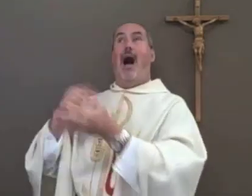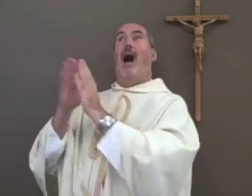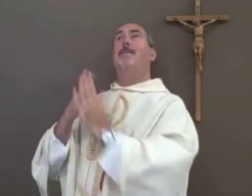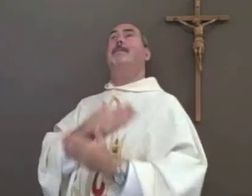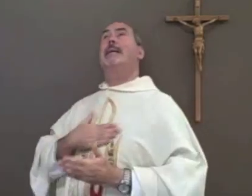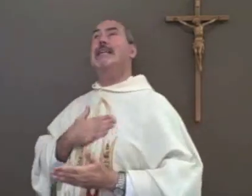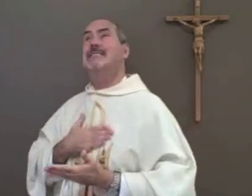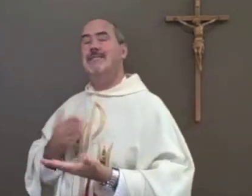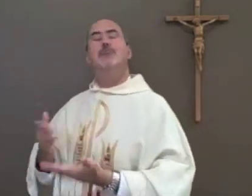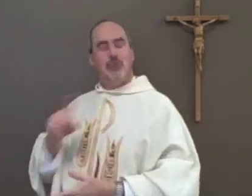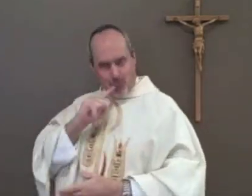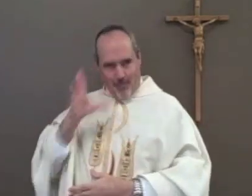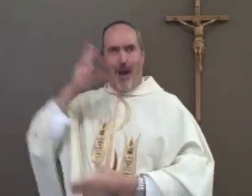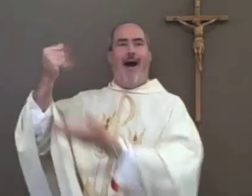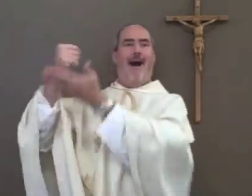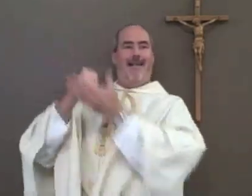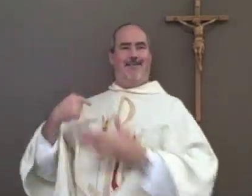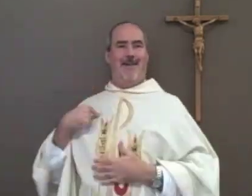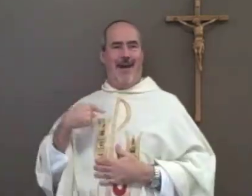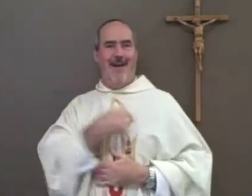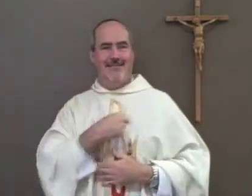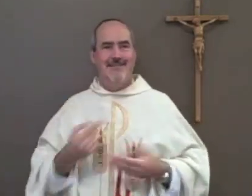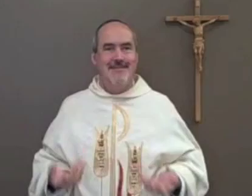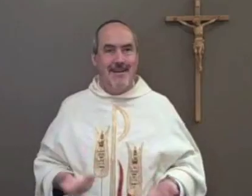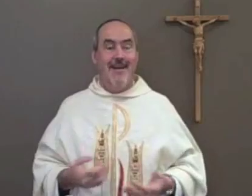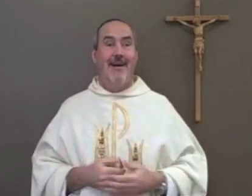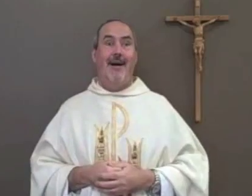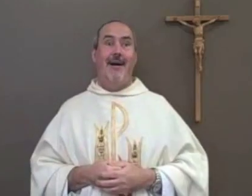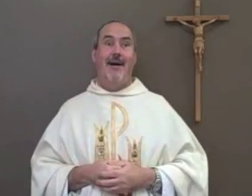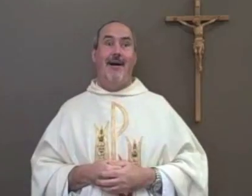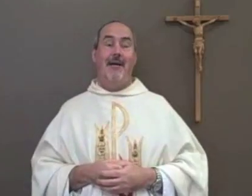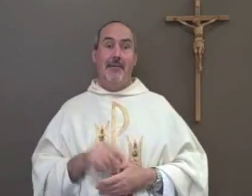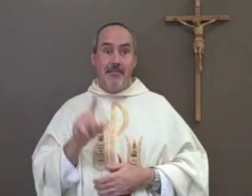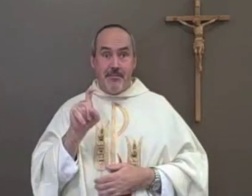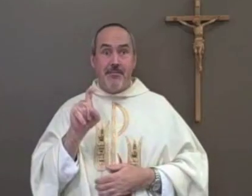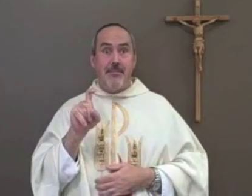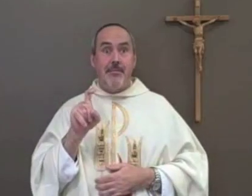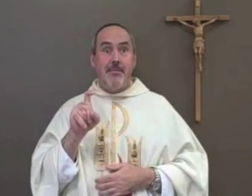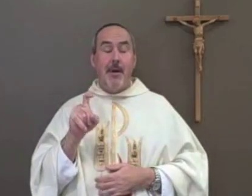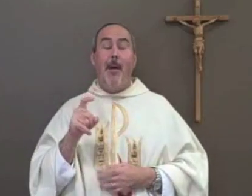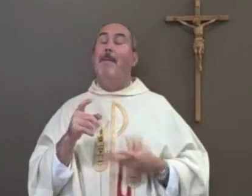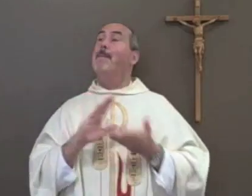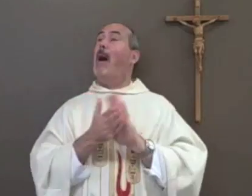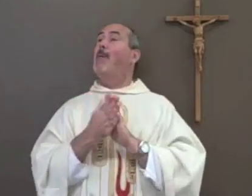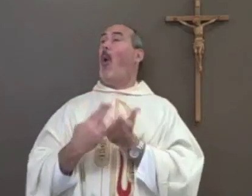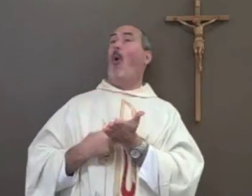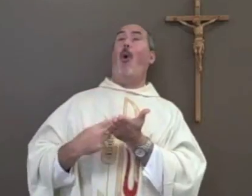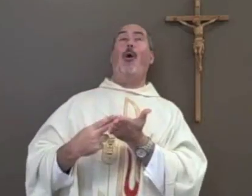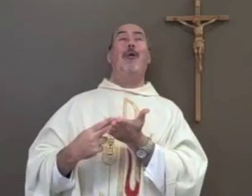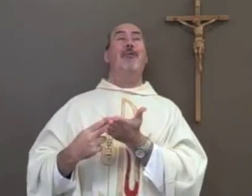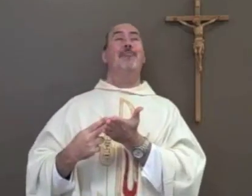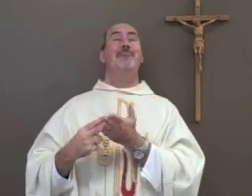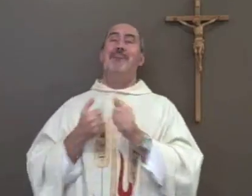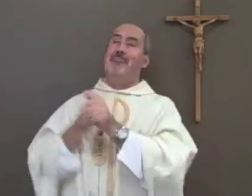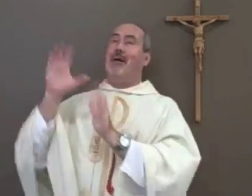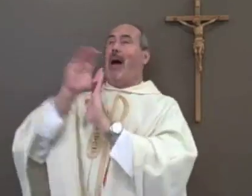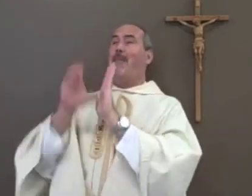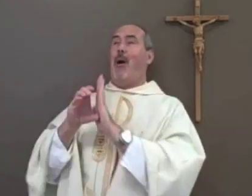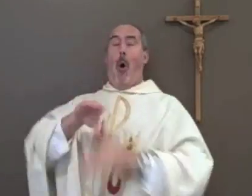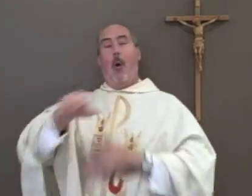help. And we have to ask the Holy Spirit, and then he is willing to help us. And if we